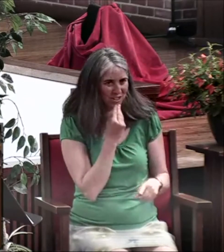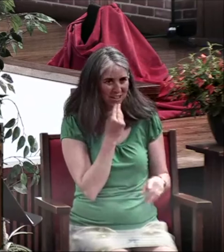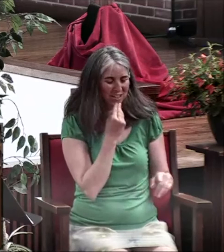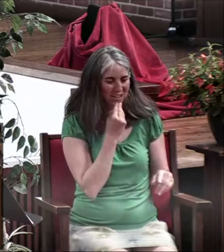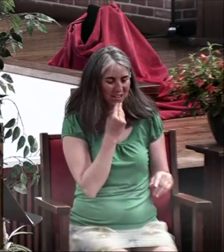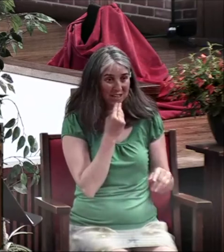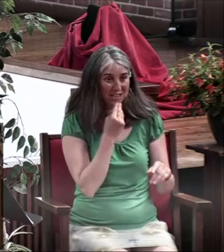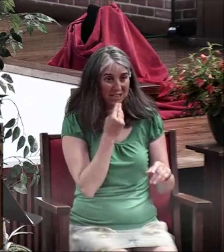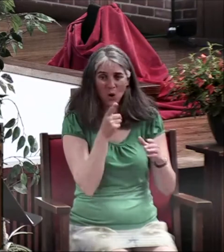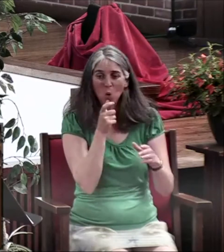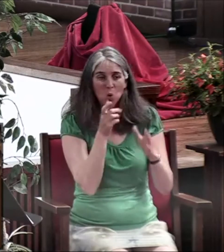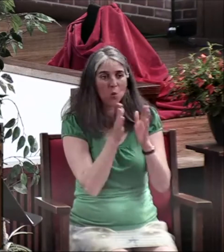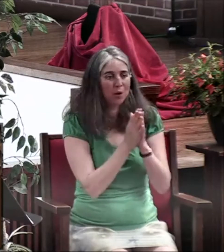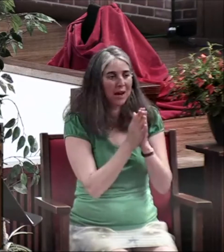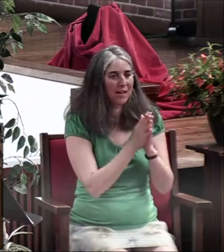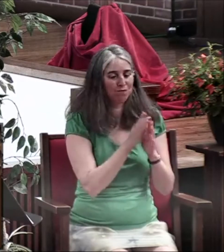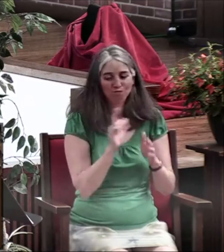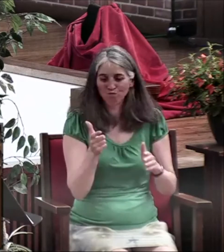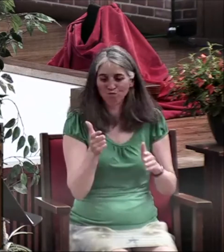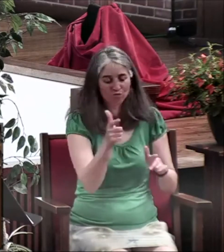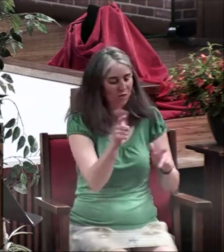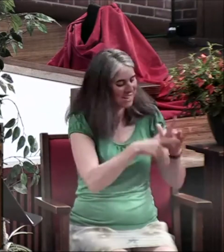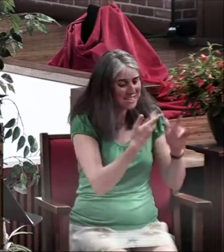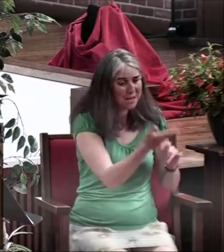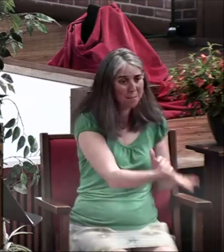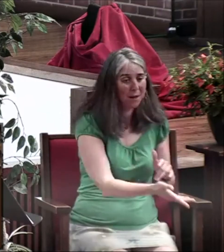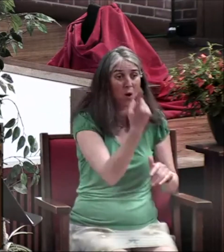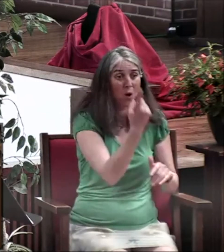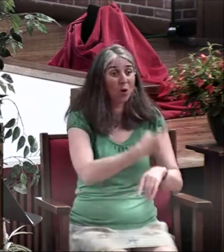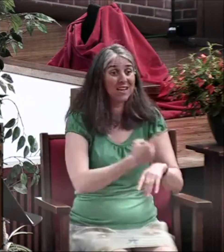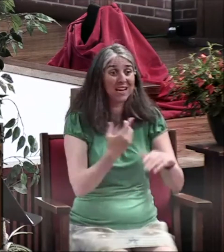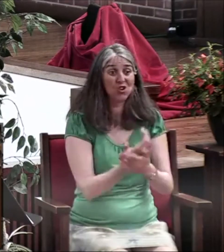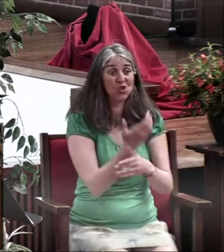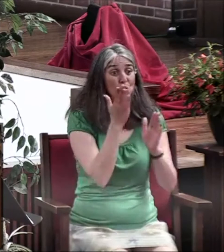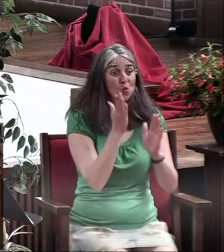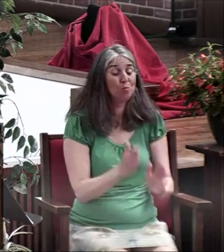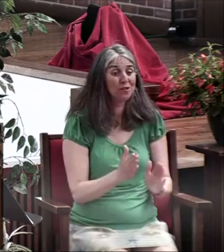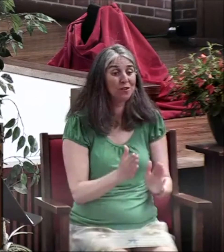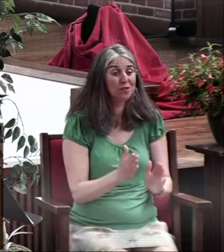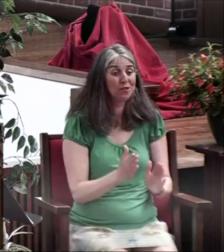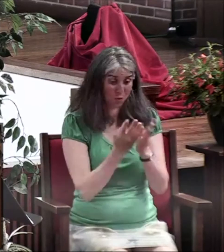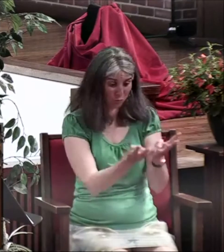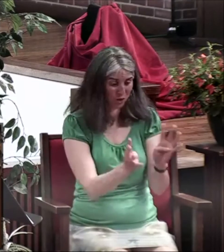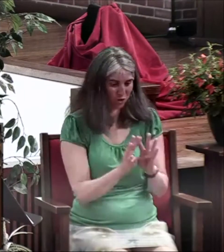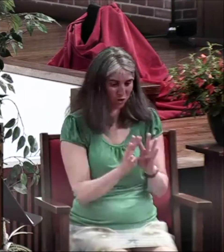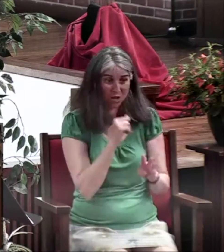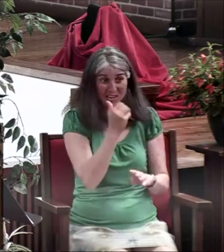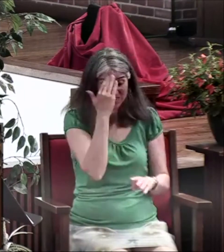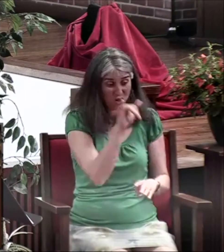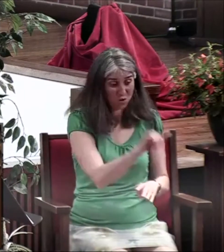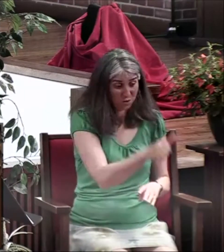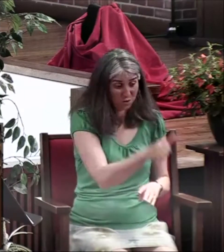were asking someone to pray. Except one day there was a newcomer to the prayer circle, and he didn't know Arthur